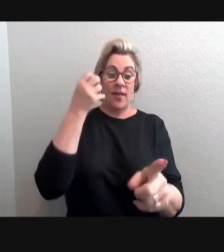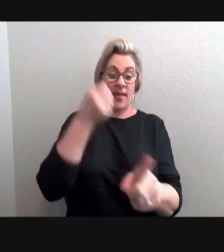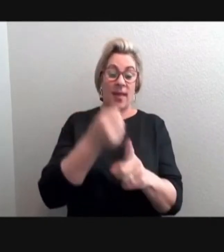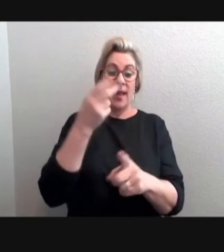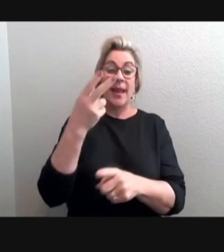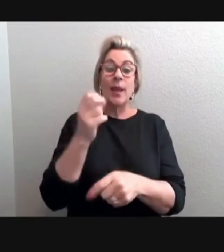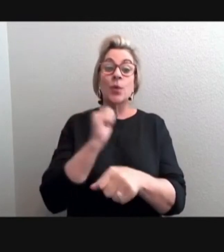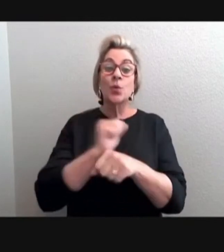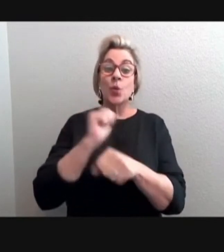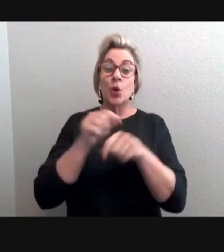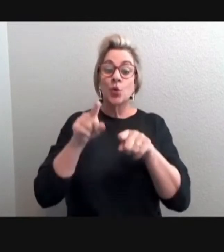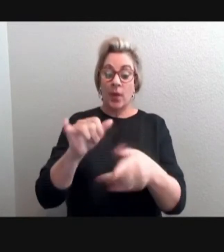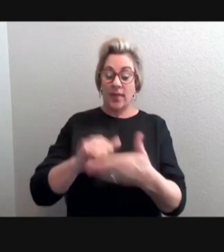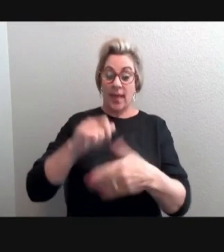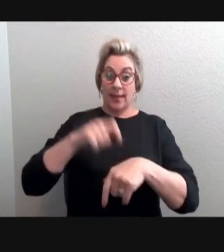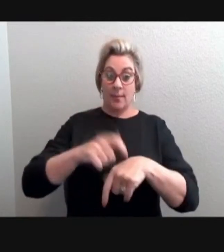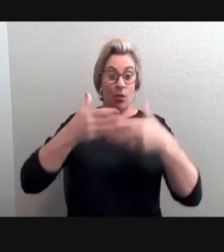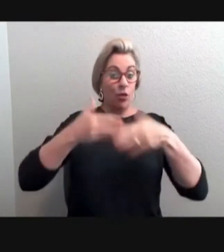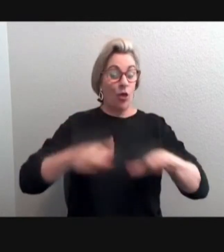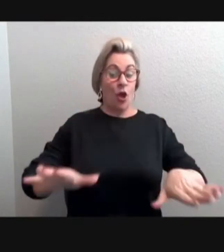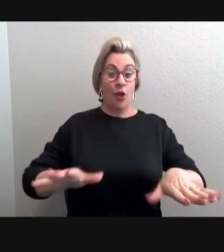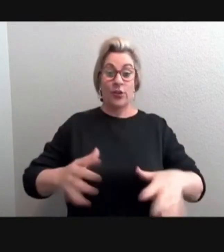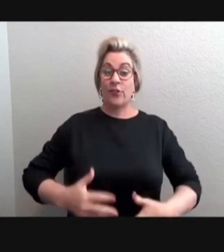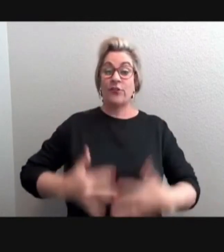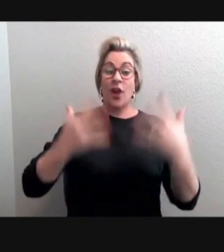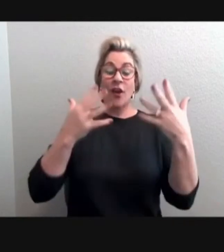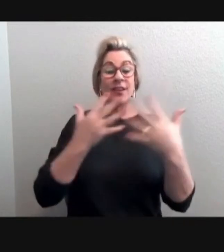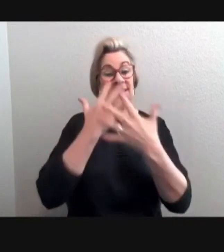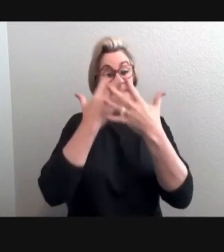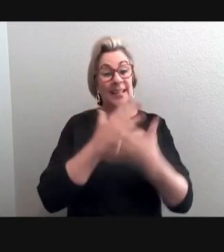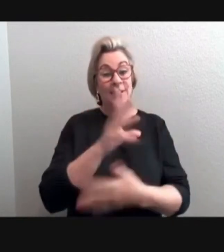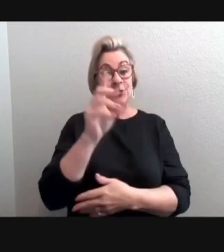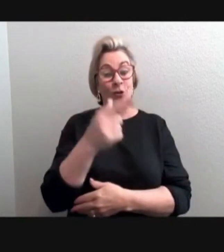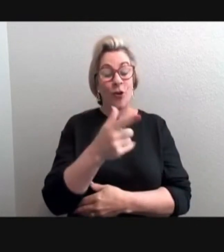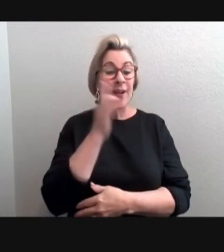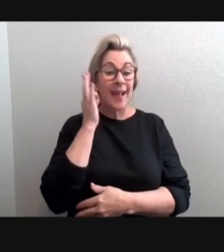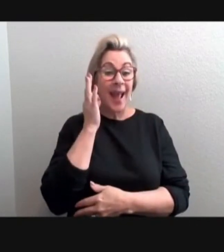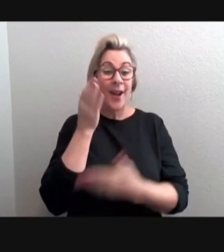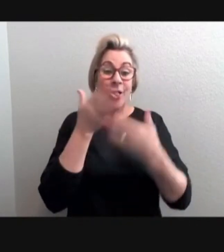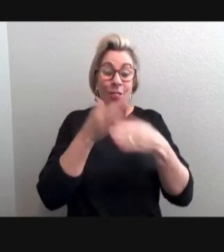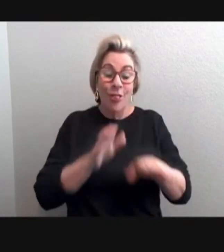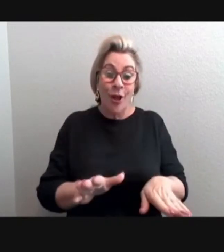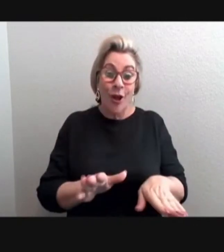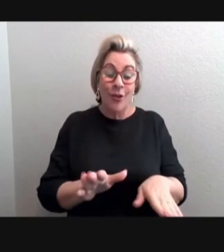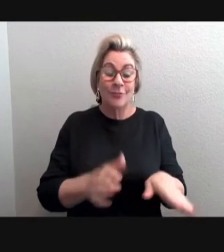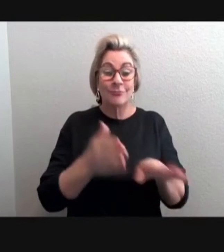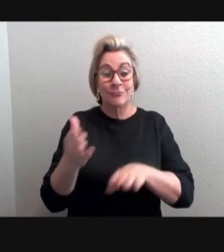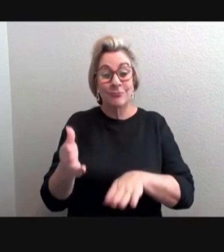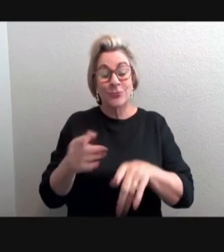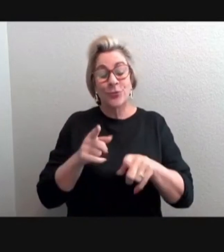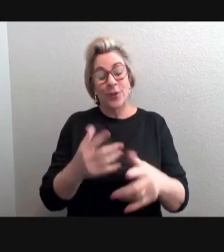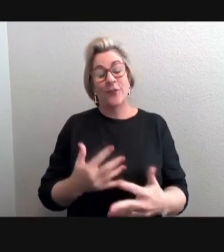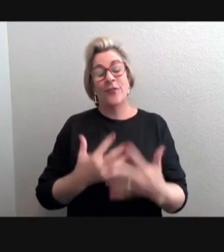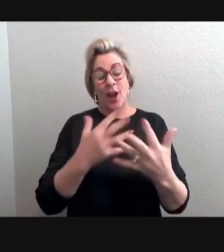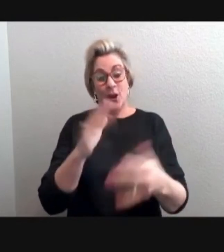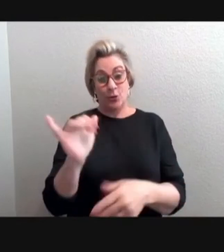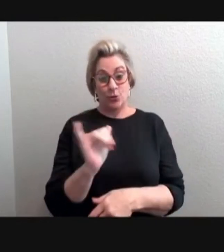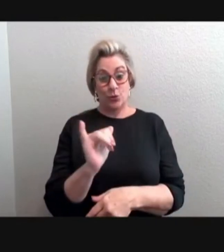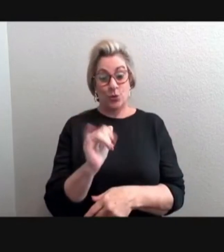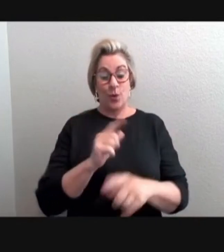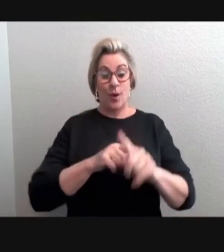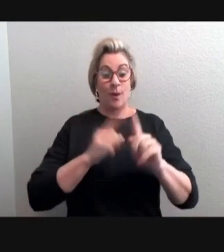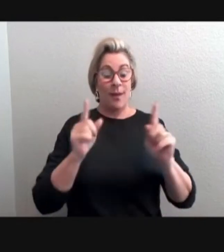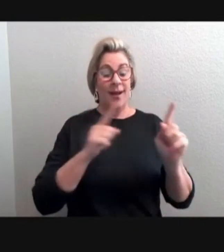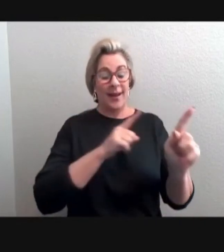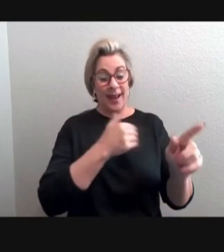He was at work during the fire. He lost his home and sadly his dog and his cat. Thank you to the community foundation. He got funding to help him get his